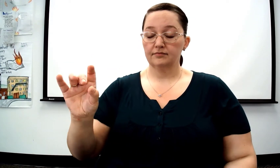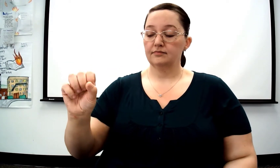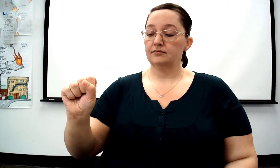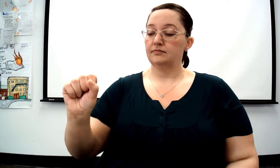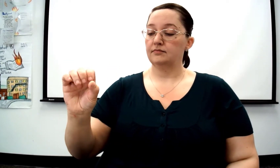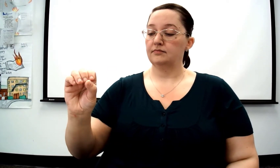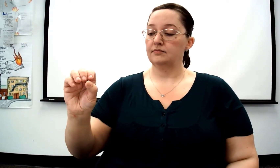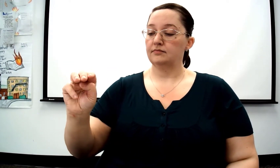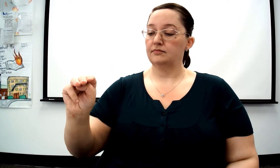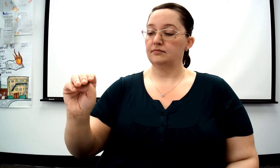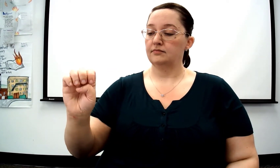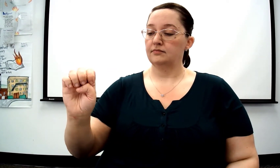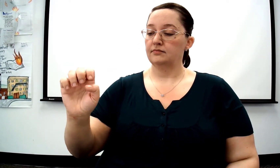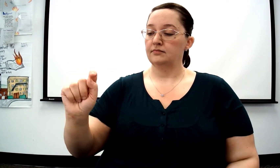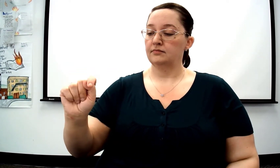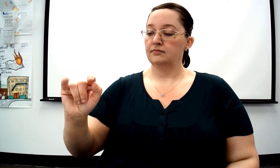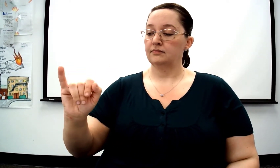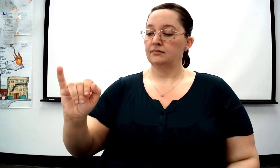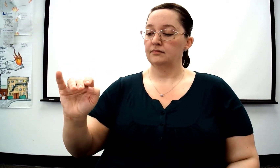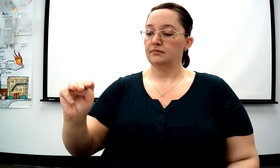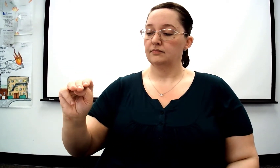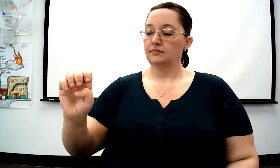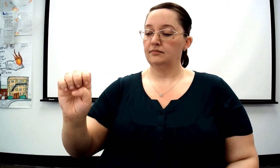Number 8 is the sign sometimes.